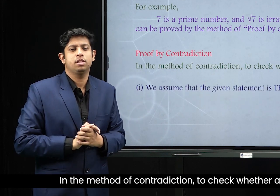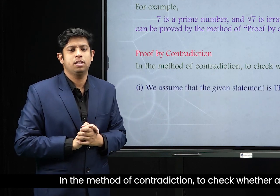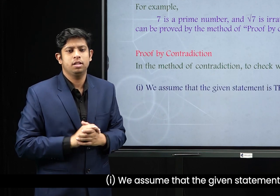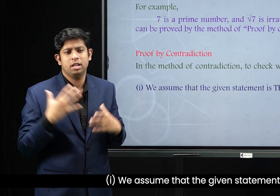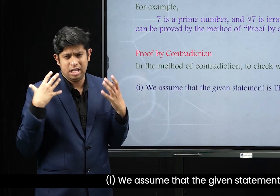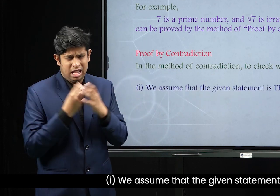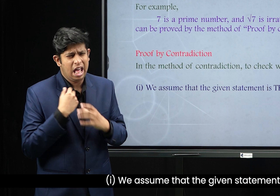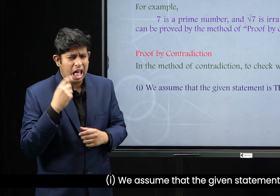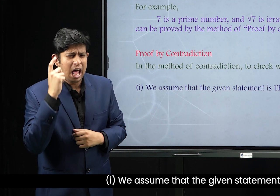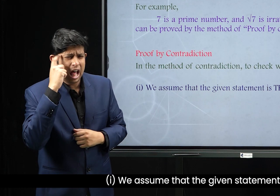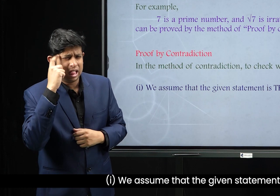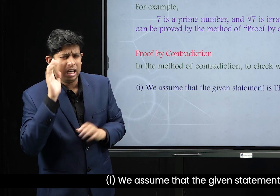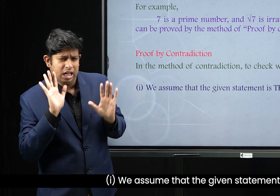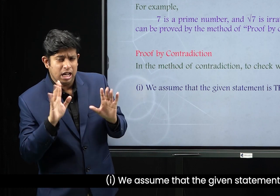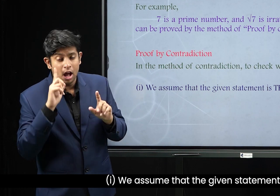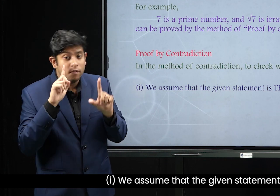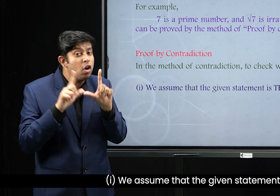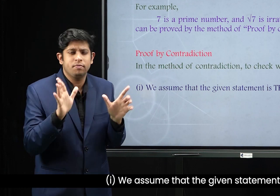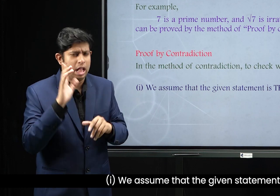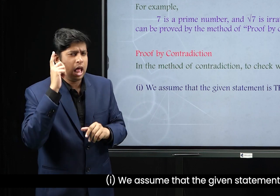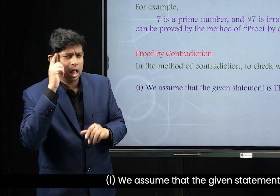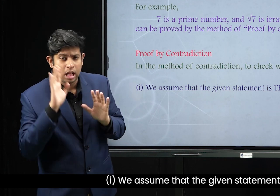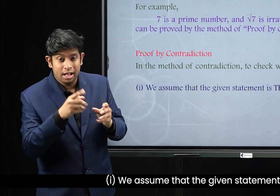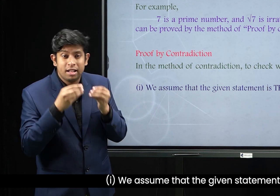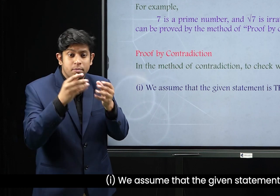we assume that the given statement is true.